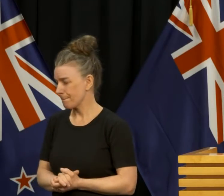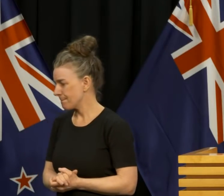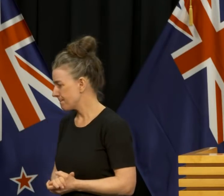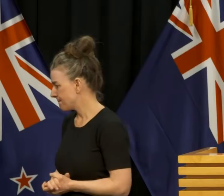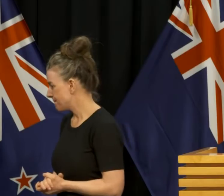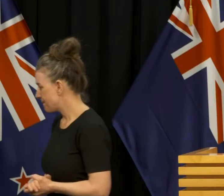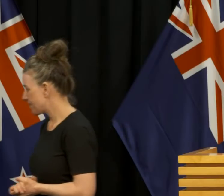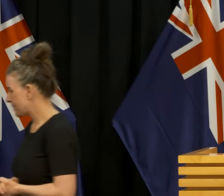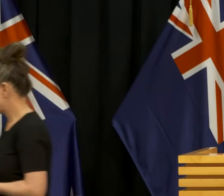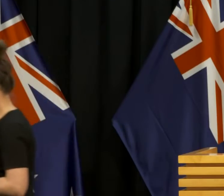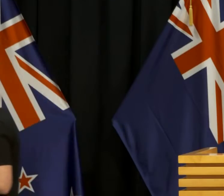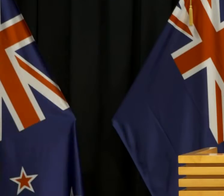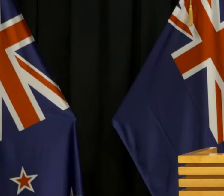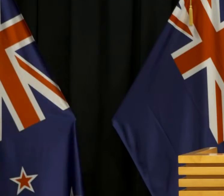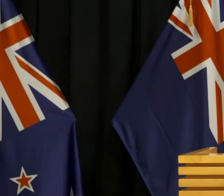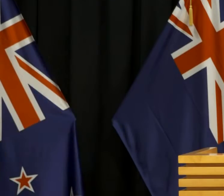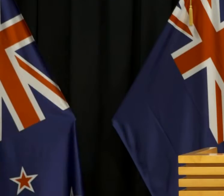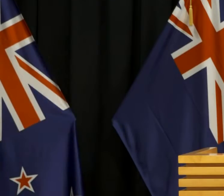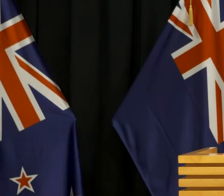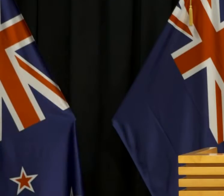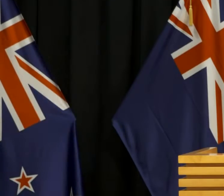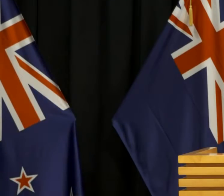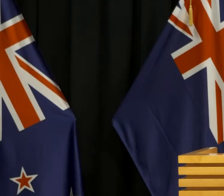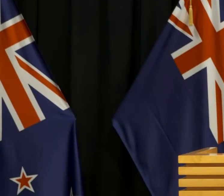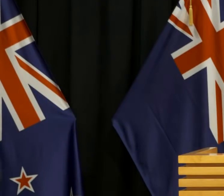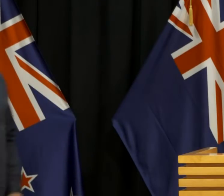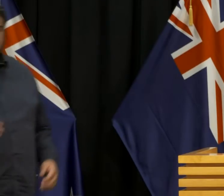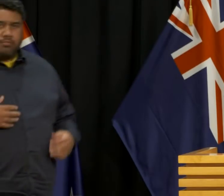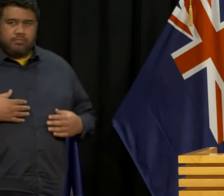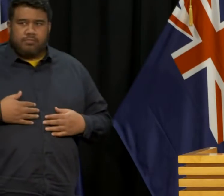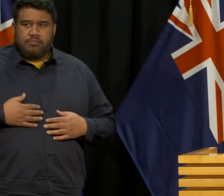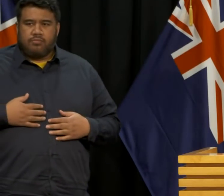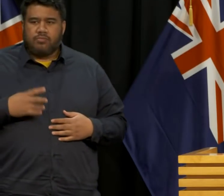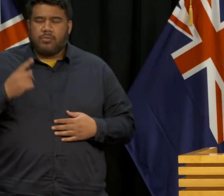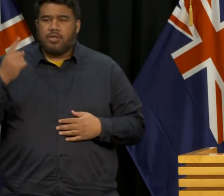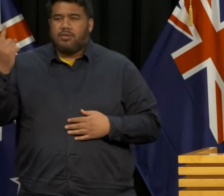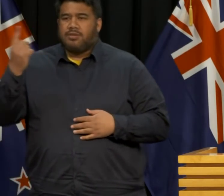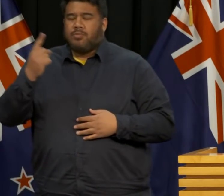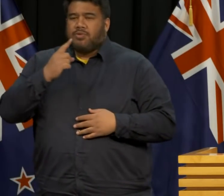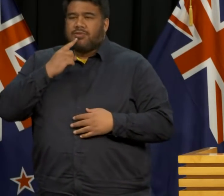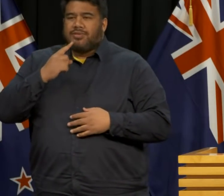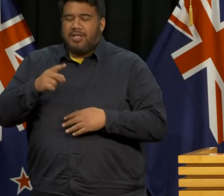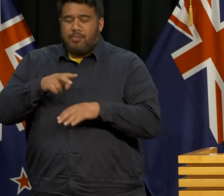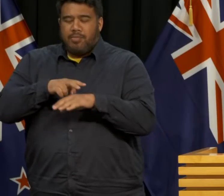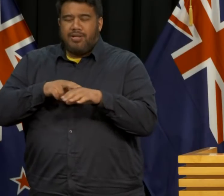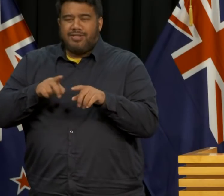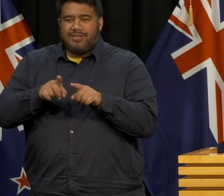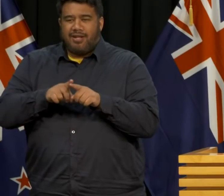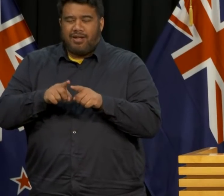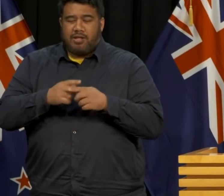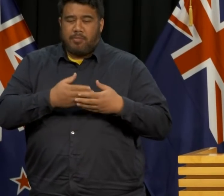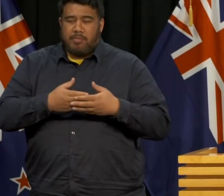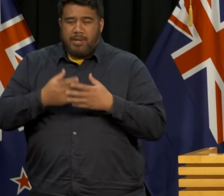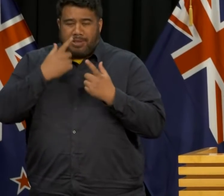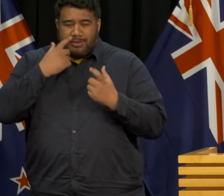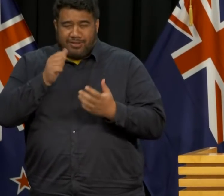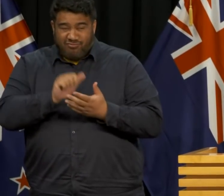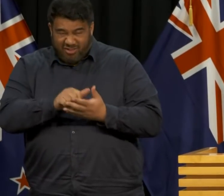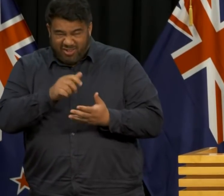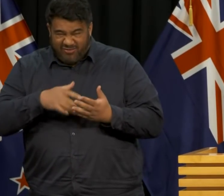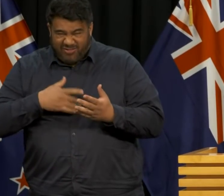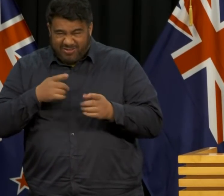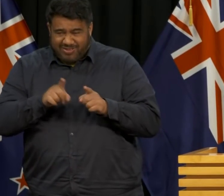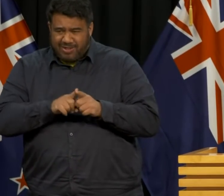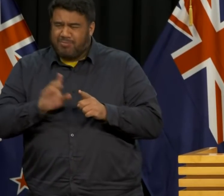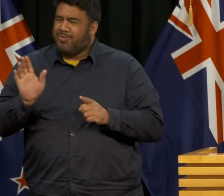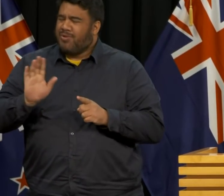who said that cops are pretty much just babysitters? No, I don't accept that. I think that we've all got a role to play here, and actually I've